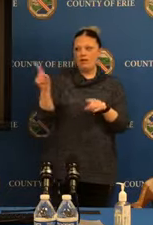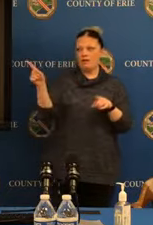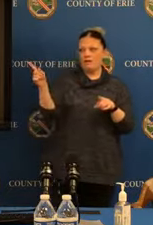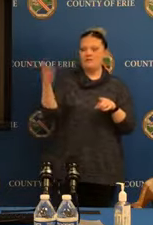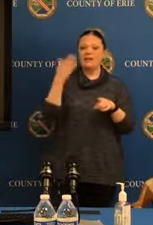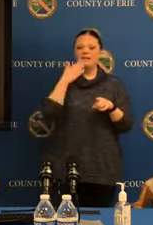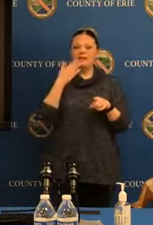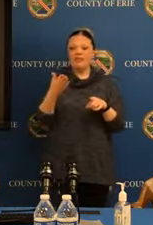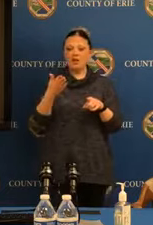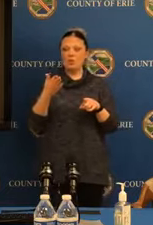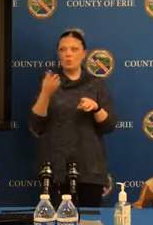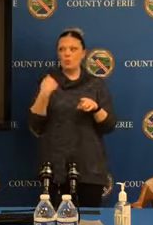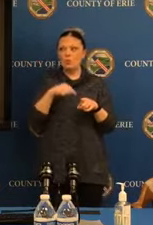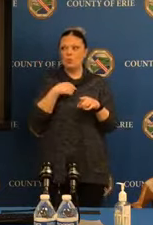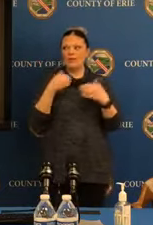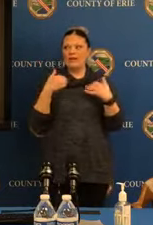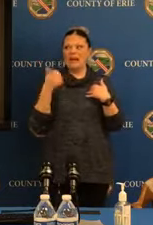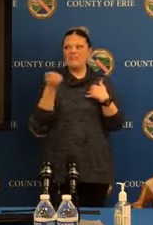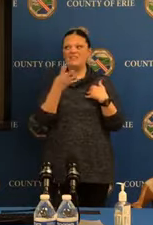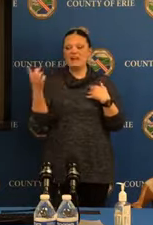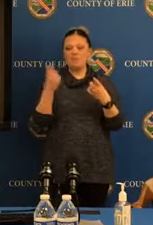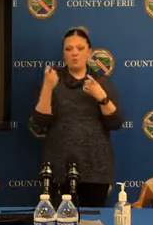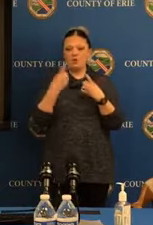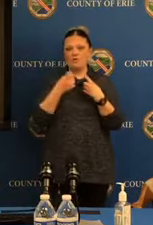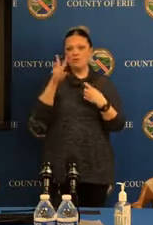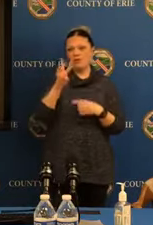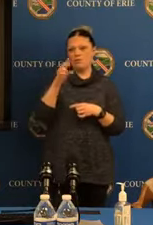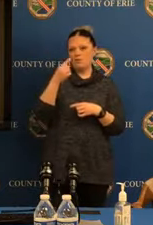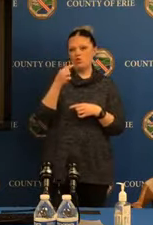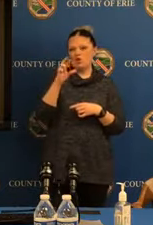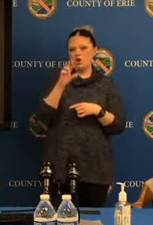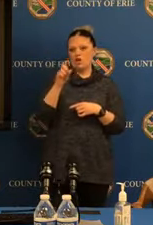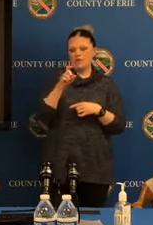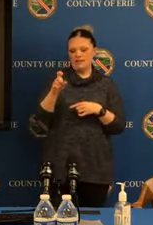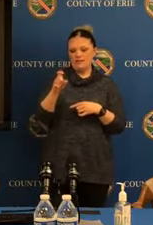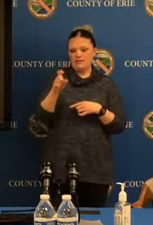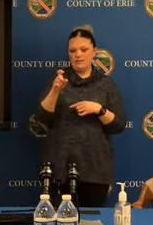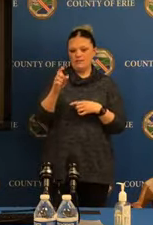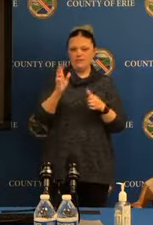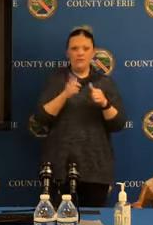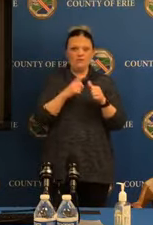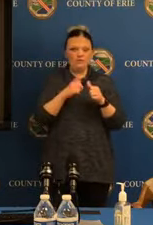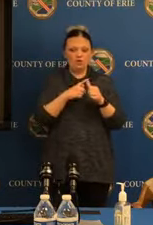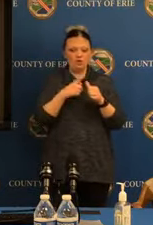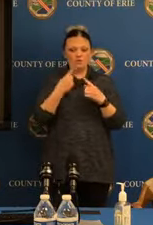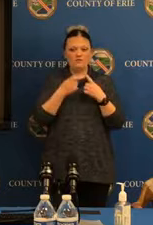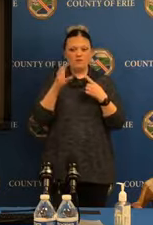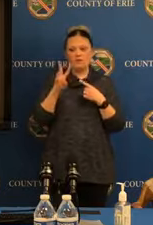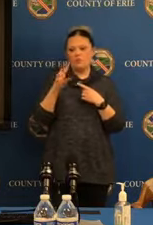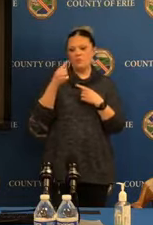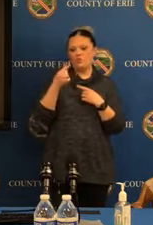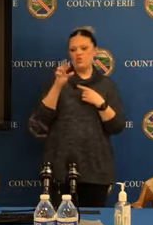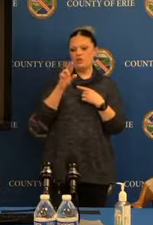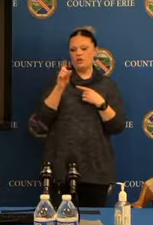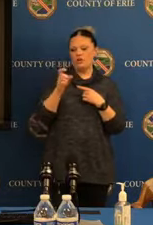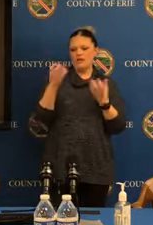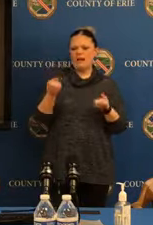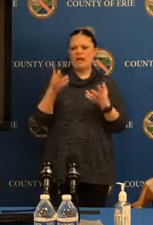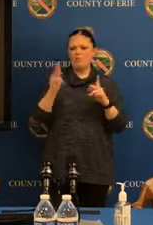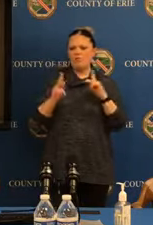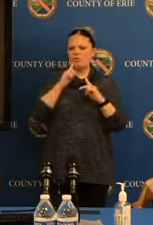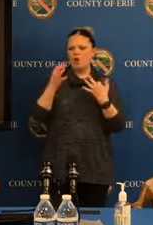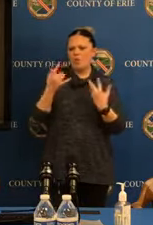Deputy County Executive. We got several questions from WGRZ and the reporters there. The first question from WGRZ, how many people